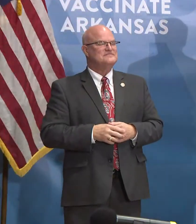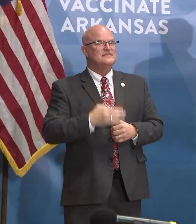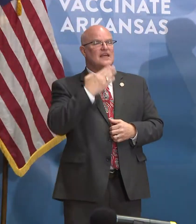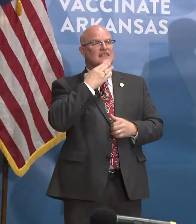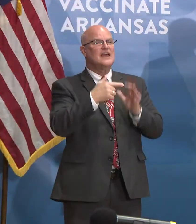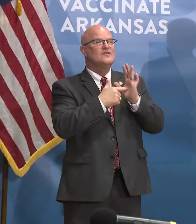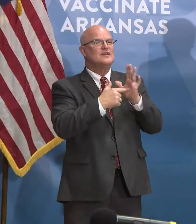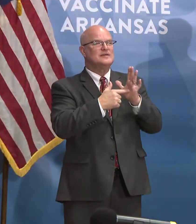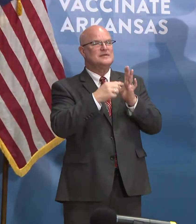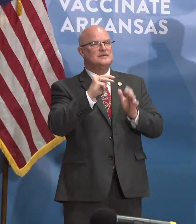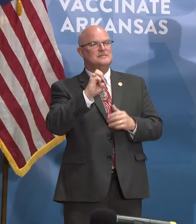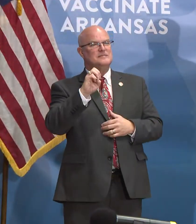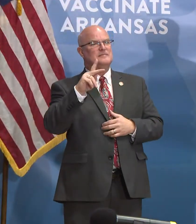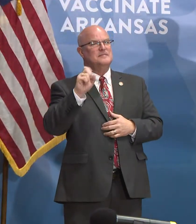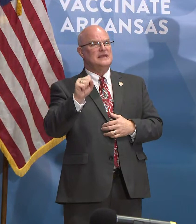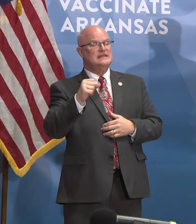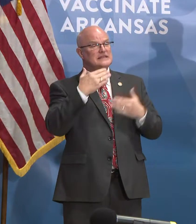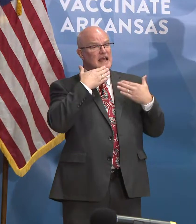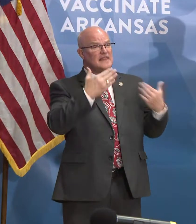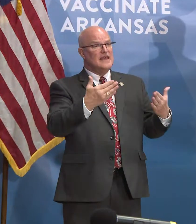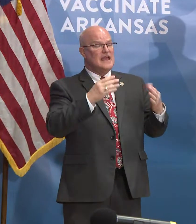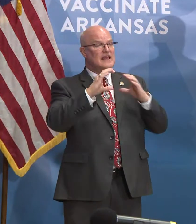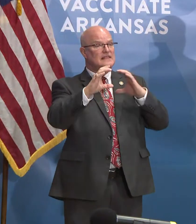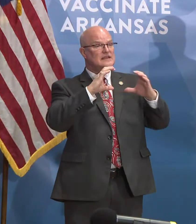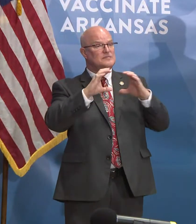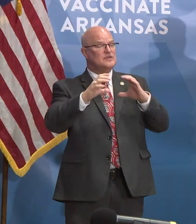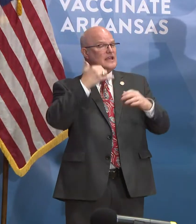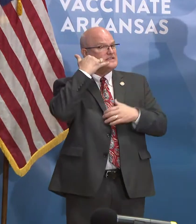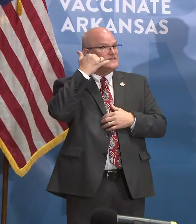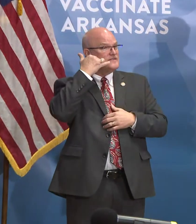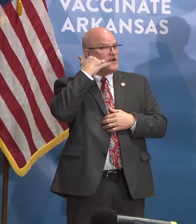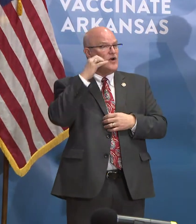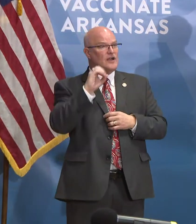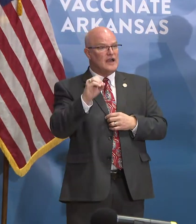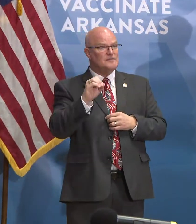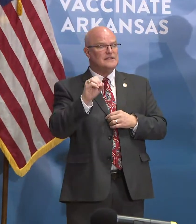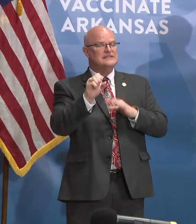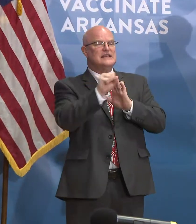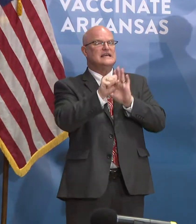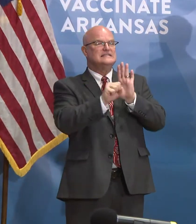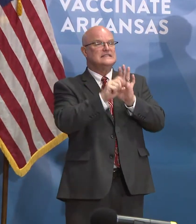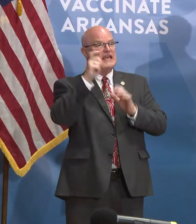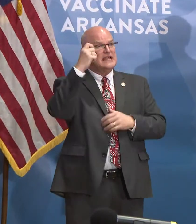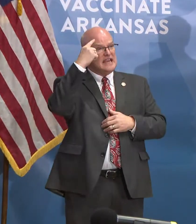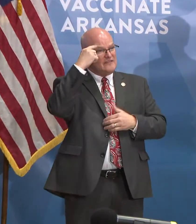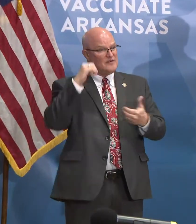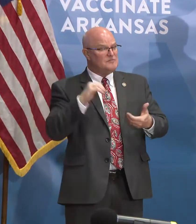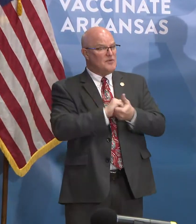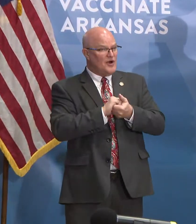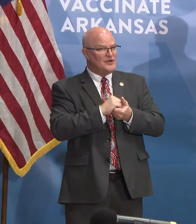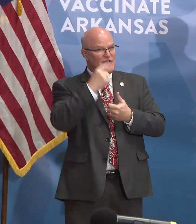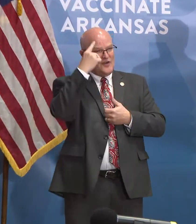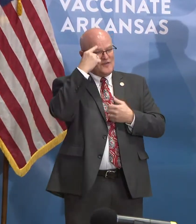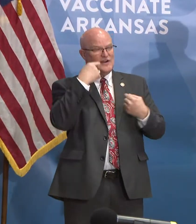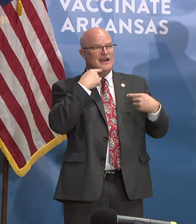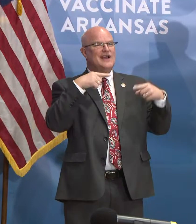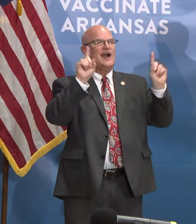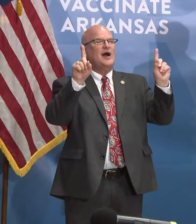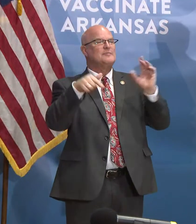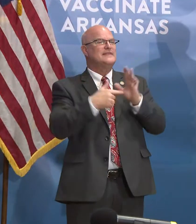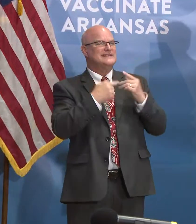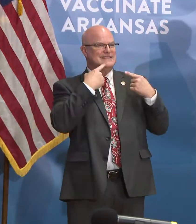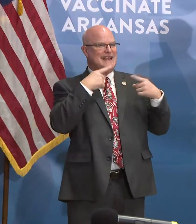Thank you, Representative Meeks, and I want to thank our communication partners, our state government partners again for accomplishing